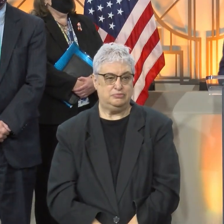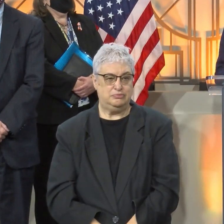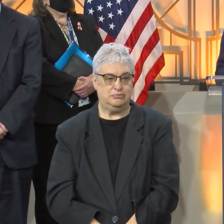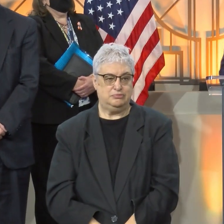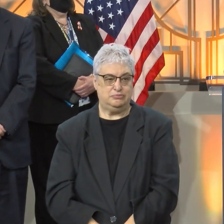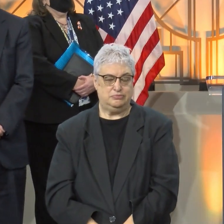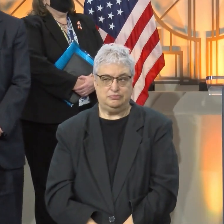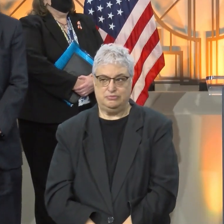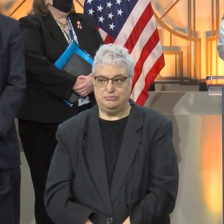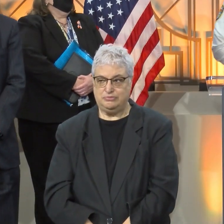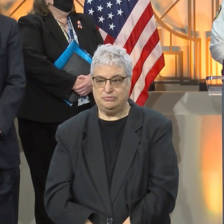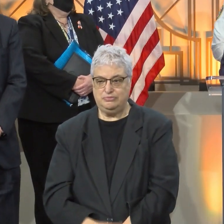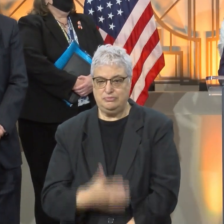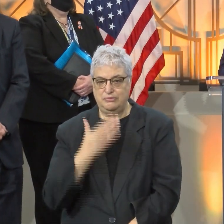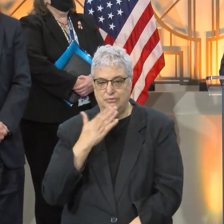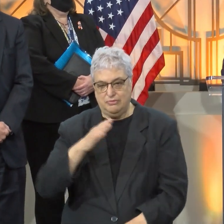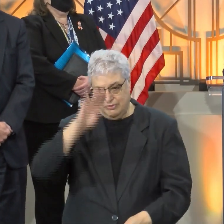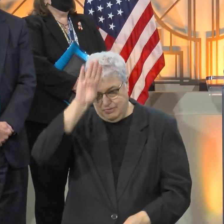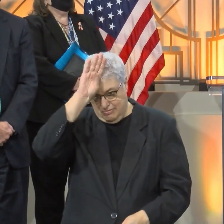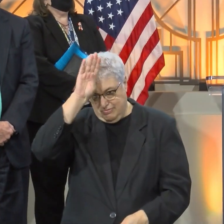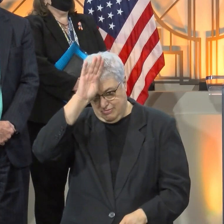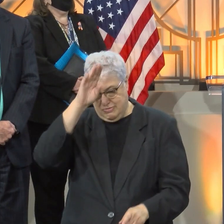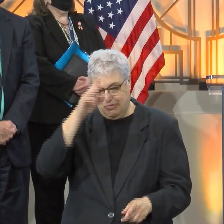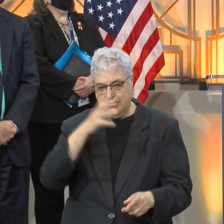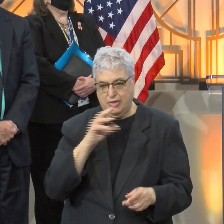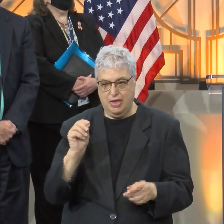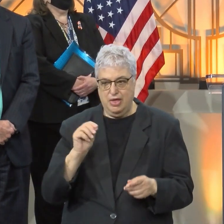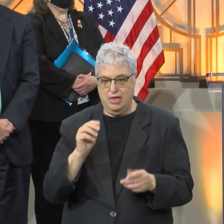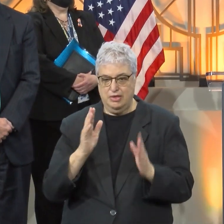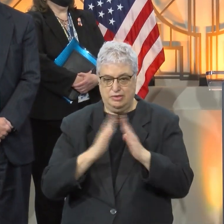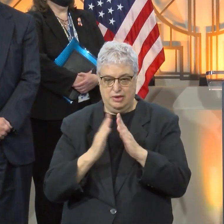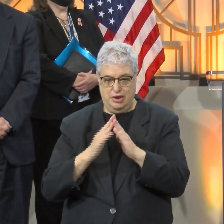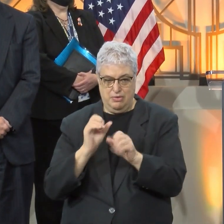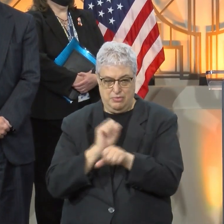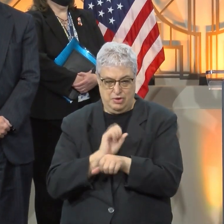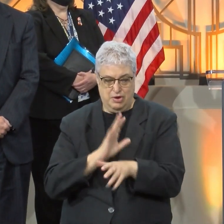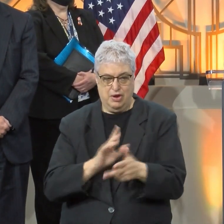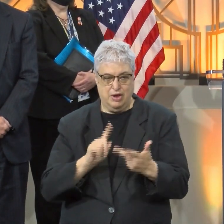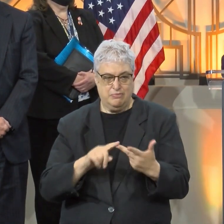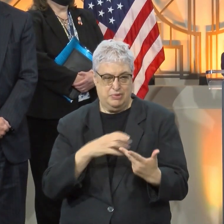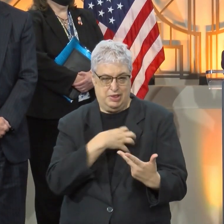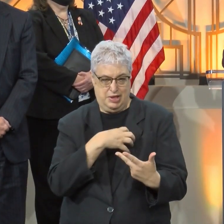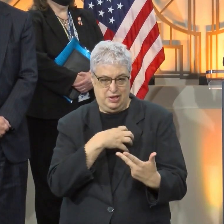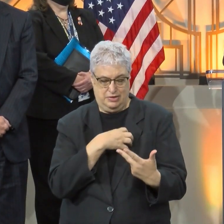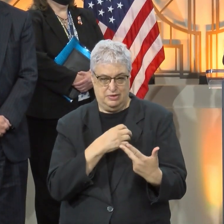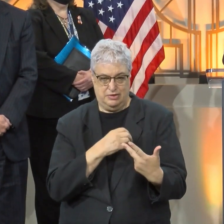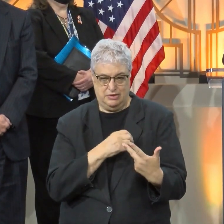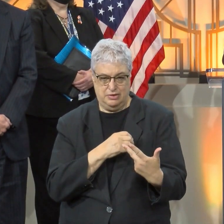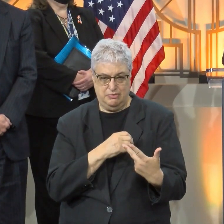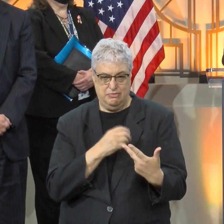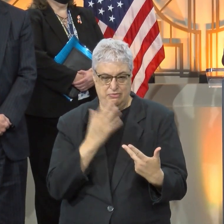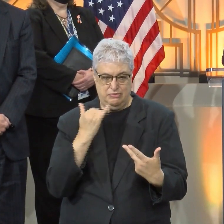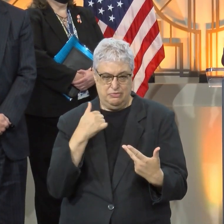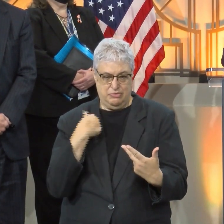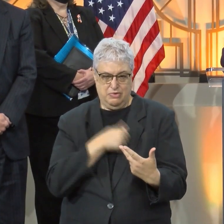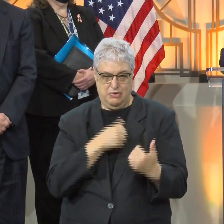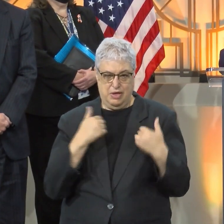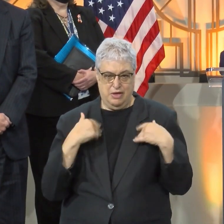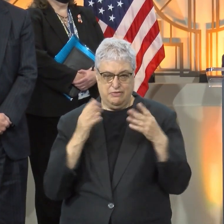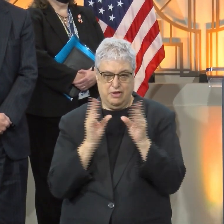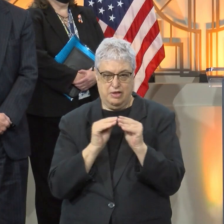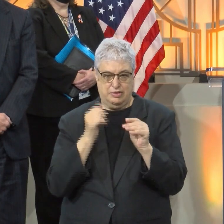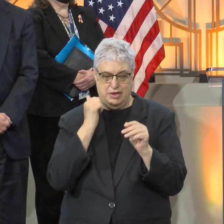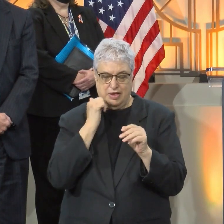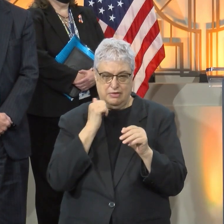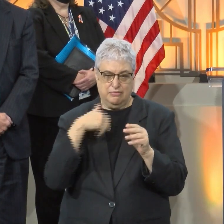Thank you, Chief. I want to thank our firefighters, want to thank our municipal workers, and want to thank our police officers. And one of the reasons why we hold these press conferences on a